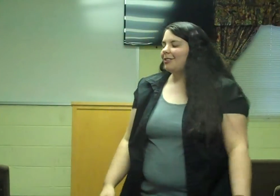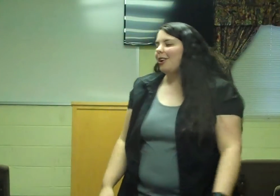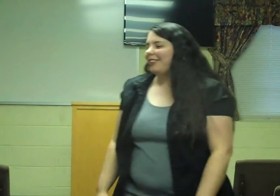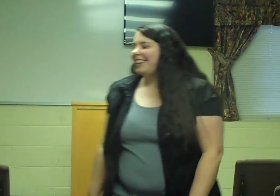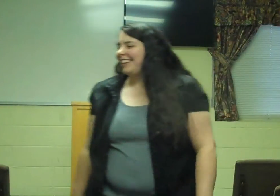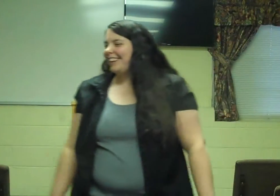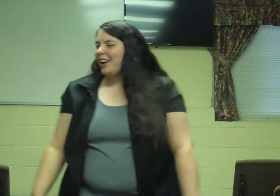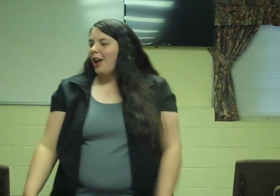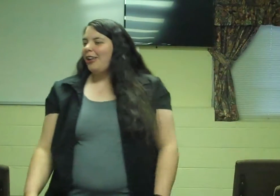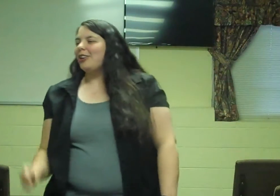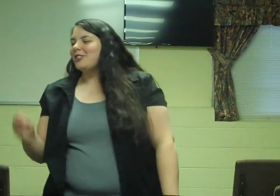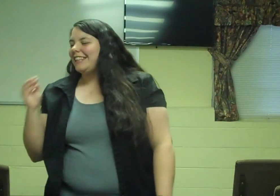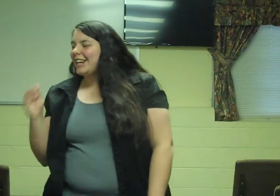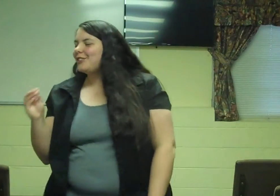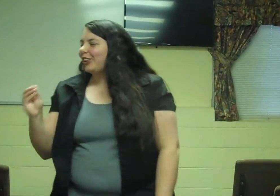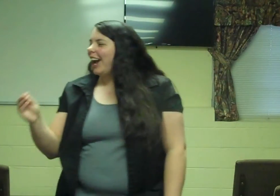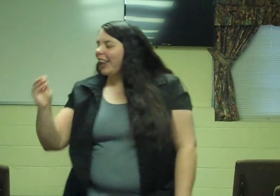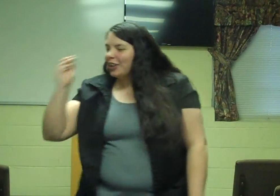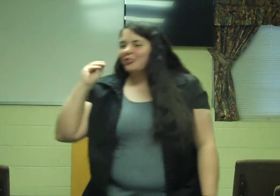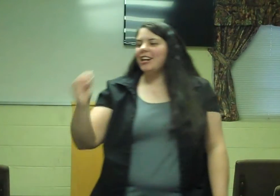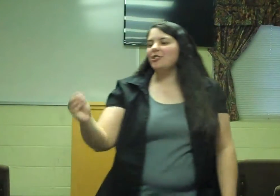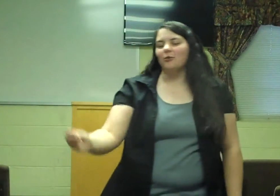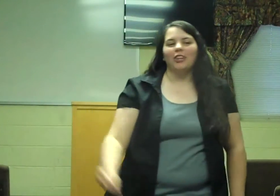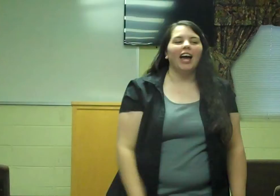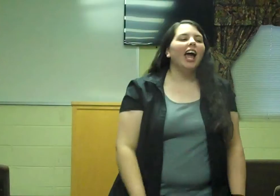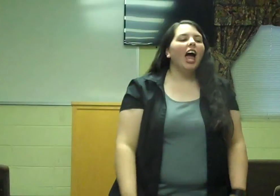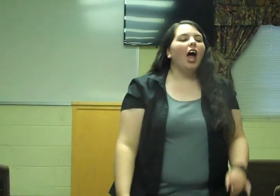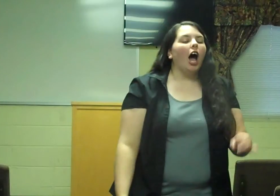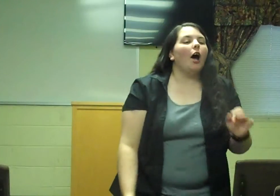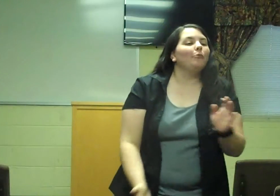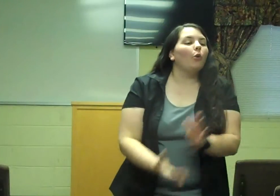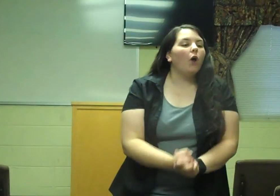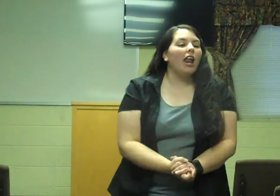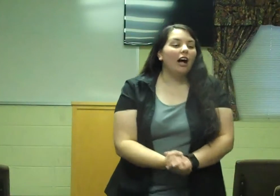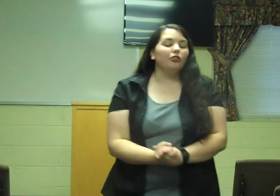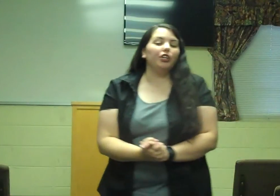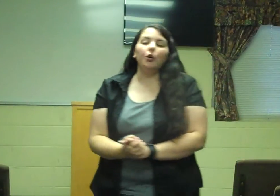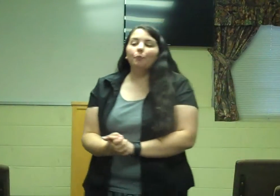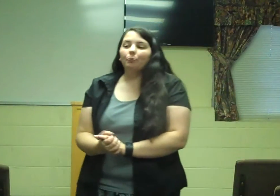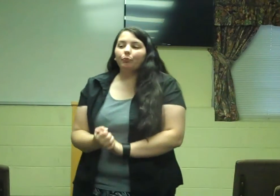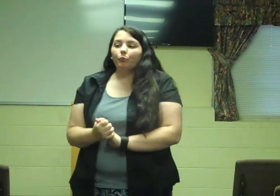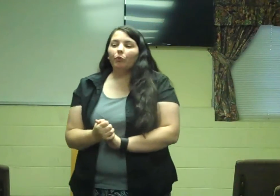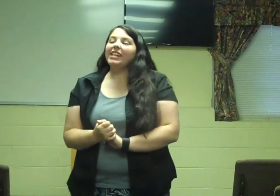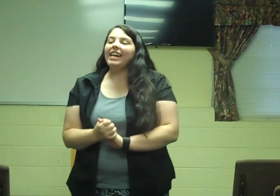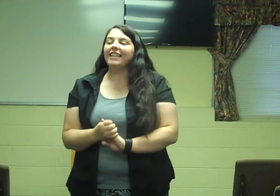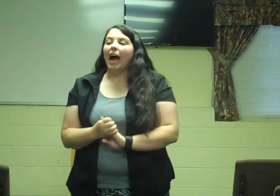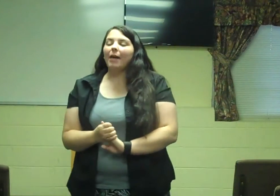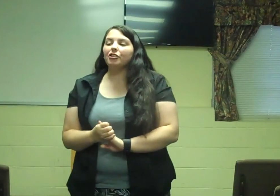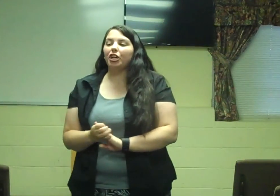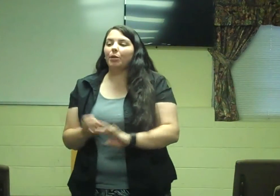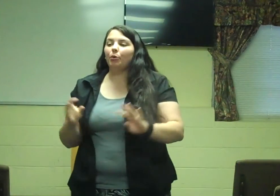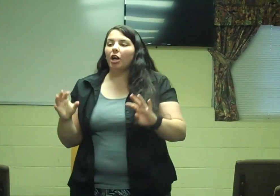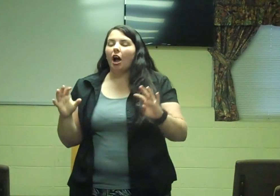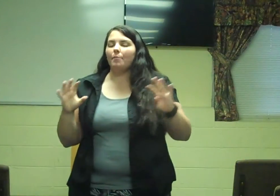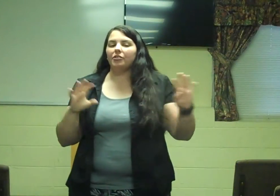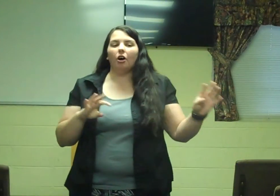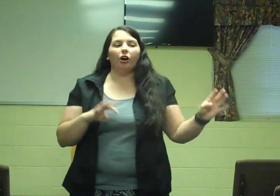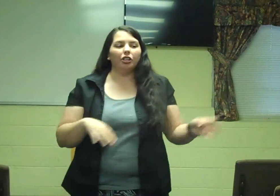So, a little teaser for that. What I'll do is I'm actually going to put up the song on